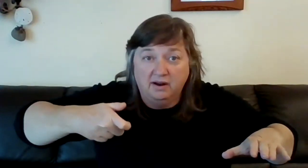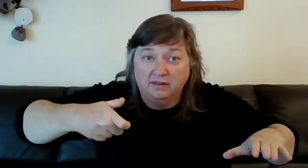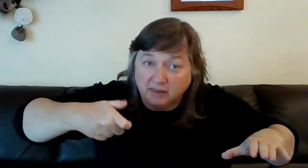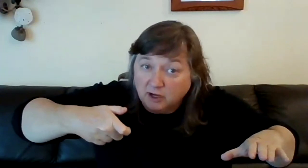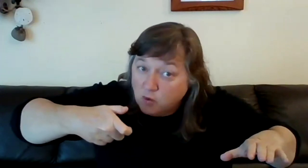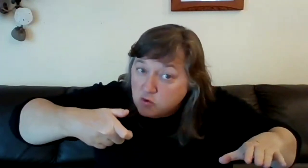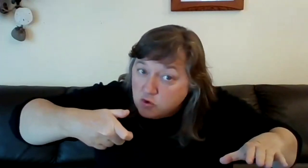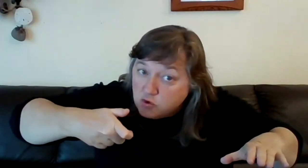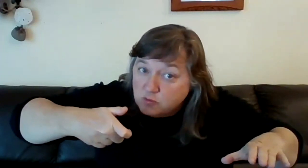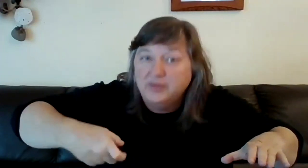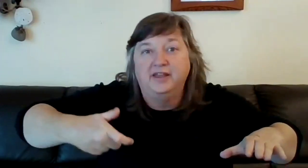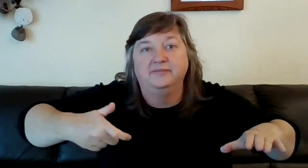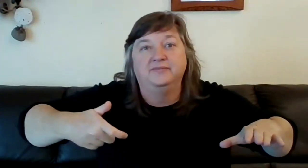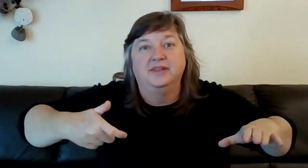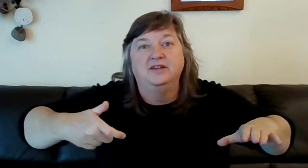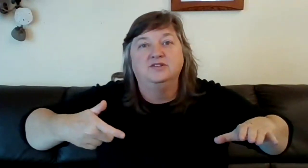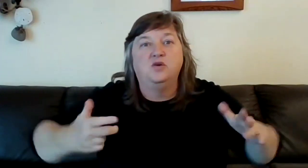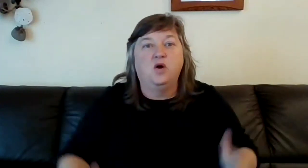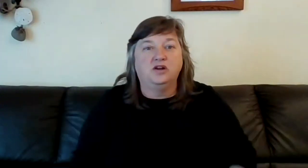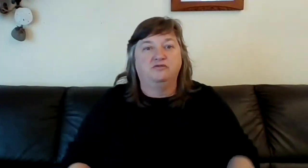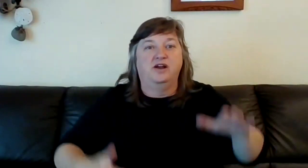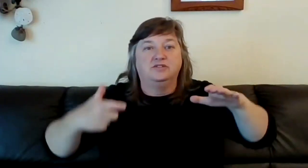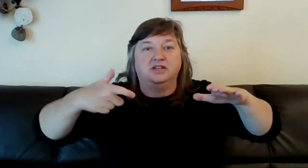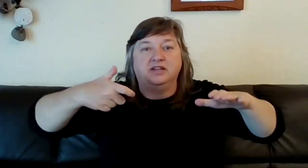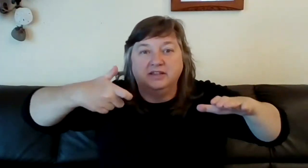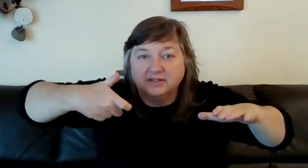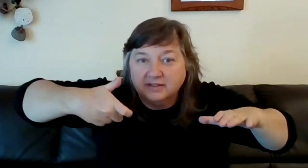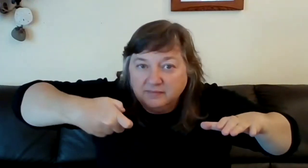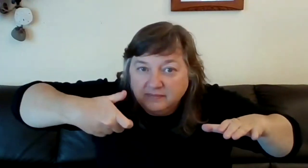on the little thing. So water fountain is